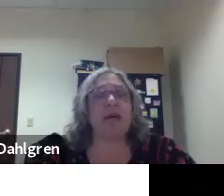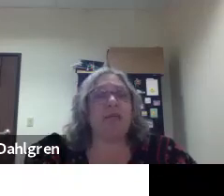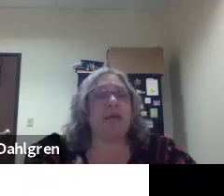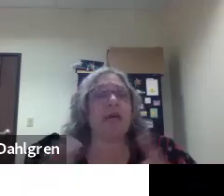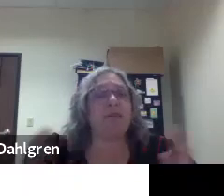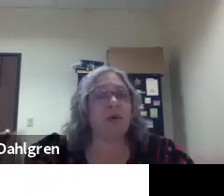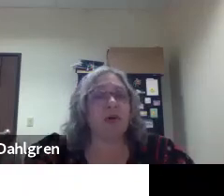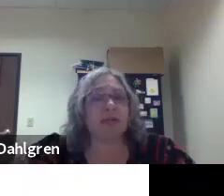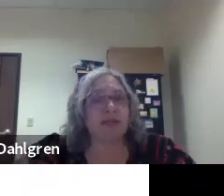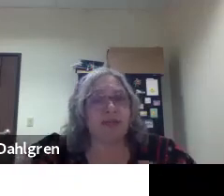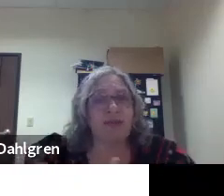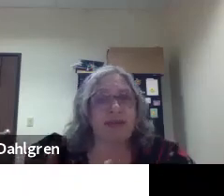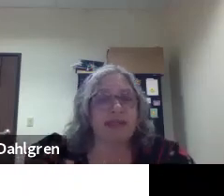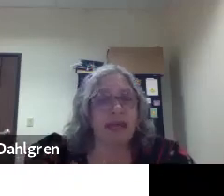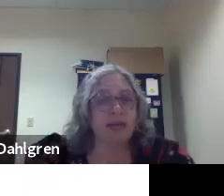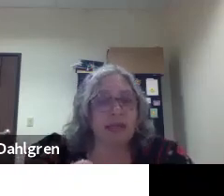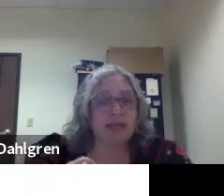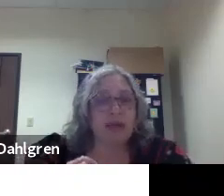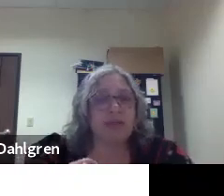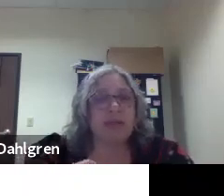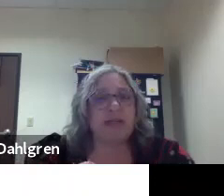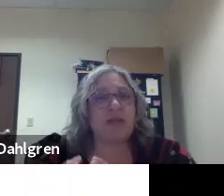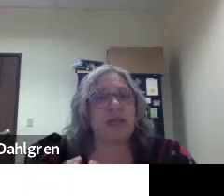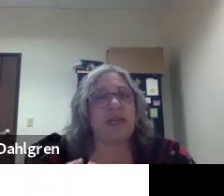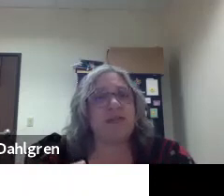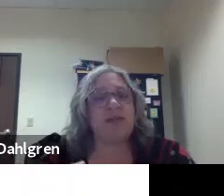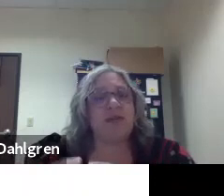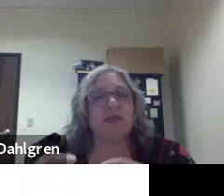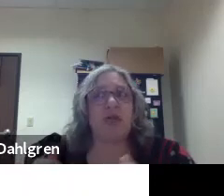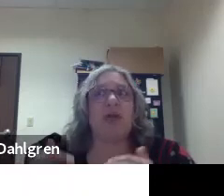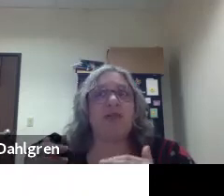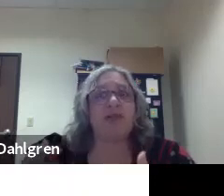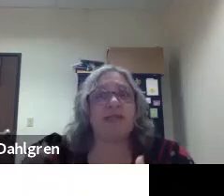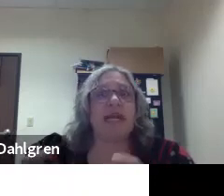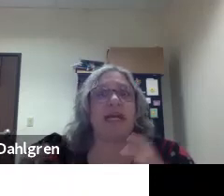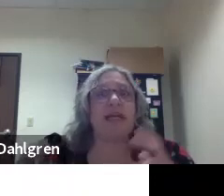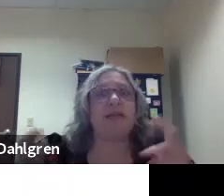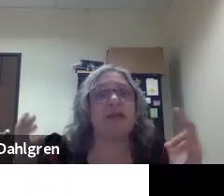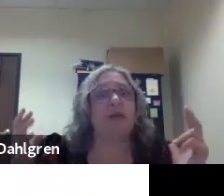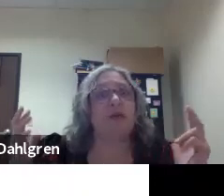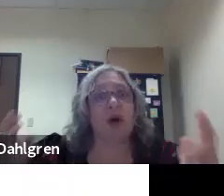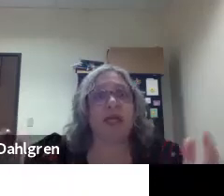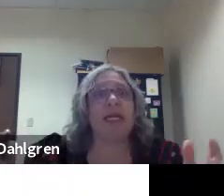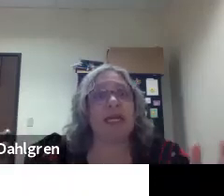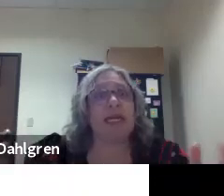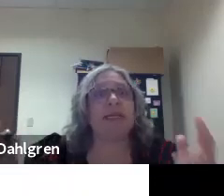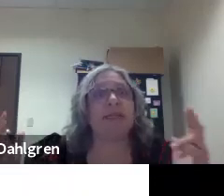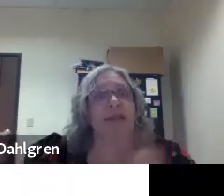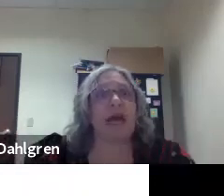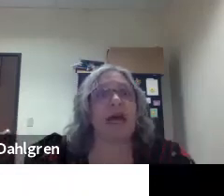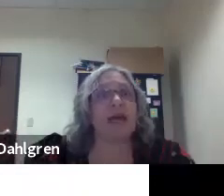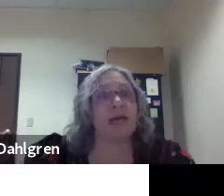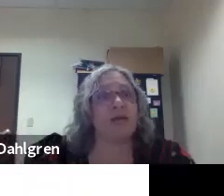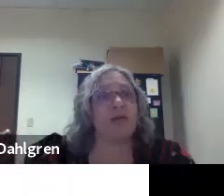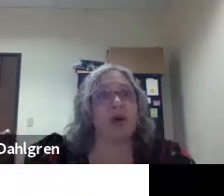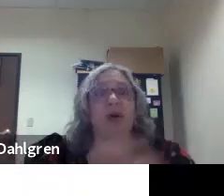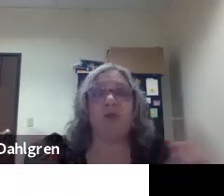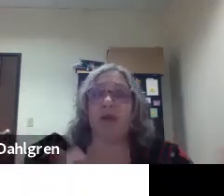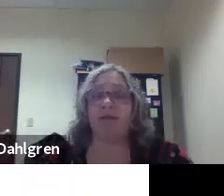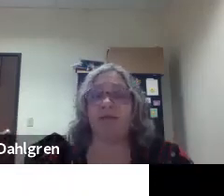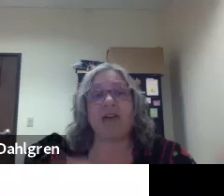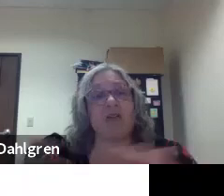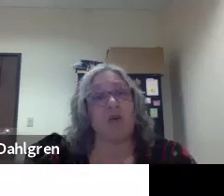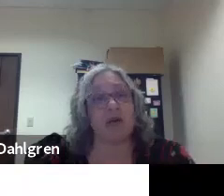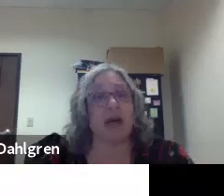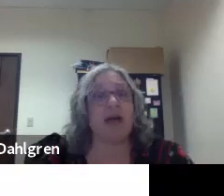be, the importance of benefits counseling services so that individuals do understand what it is that work